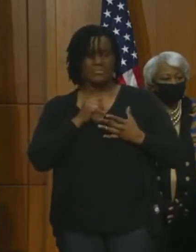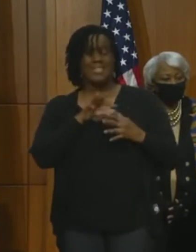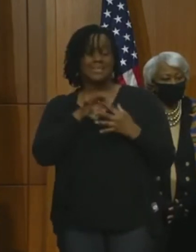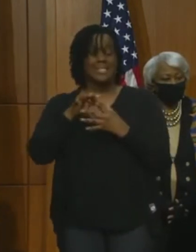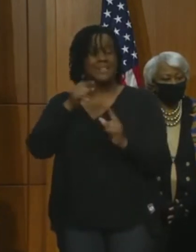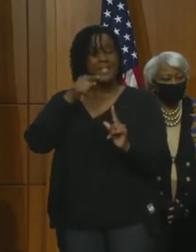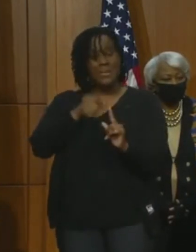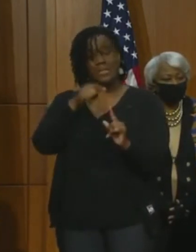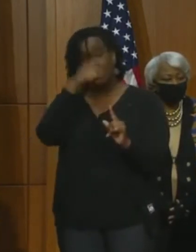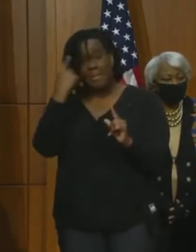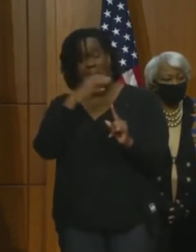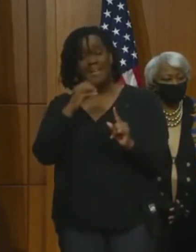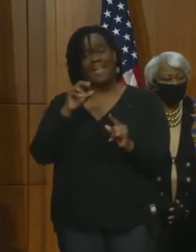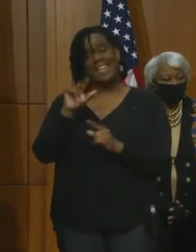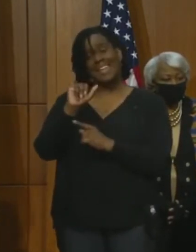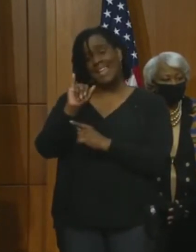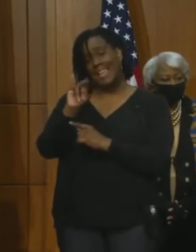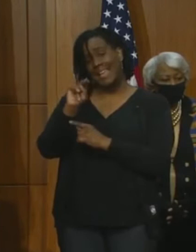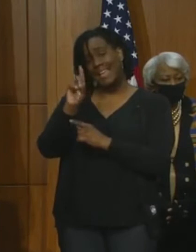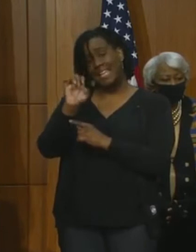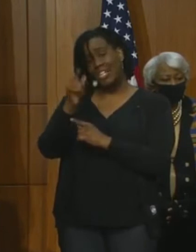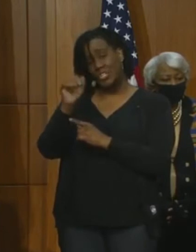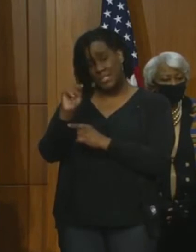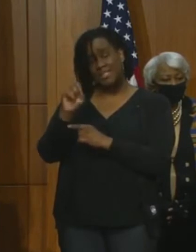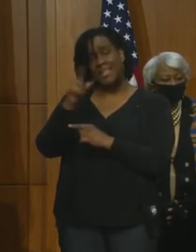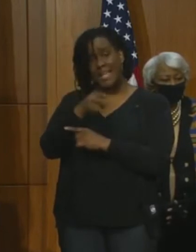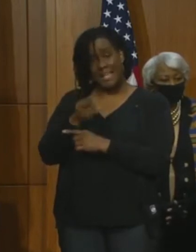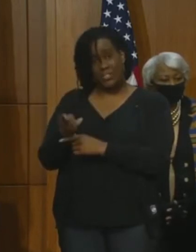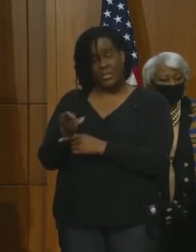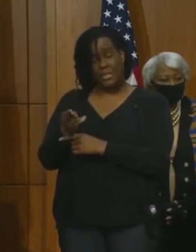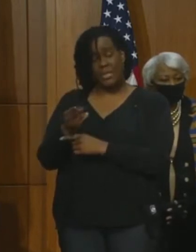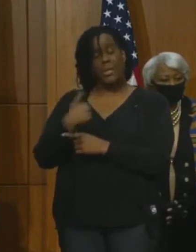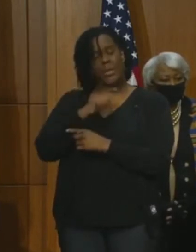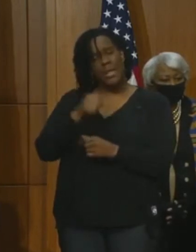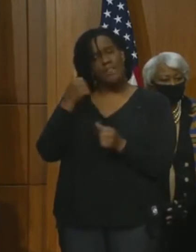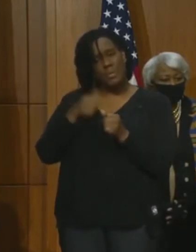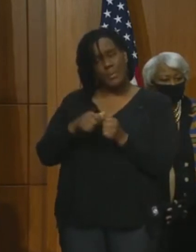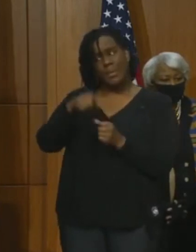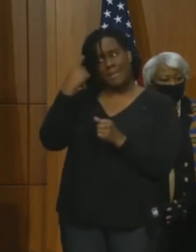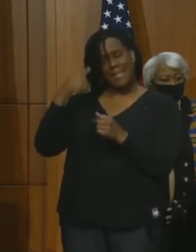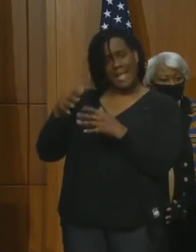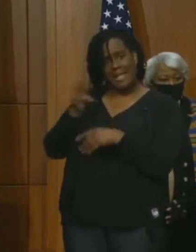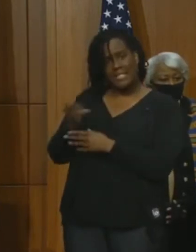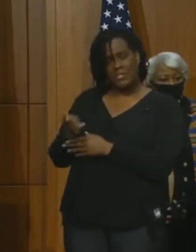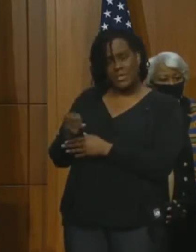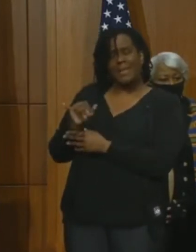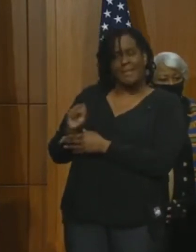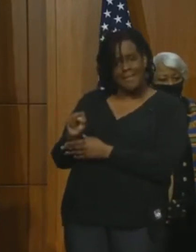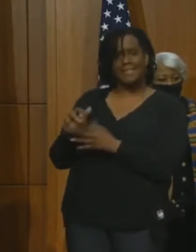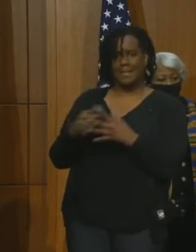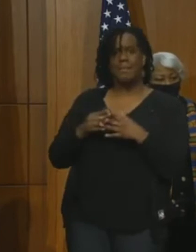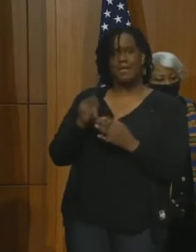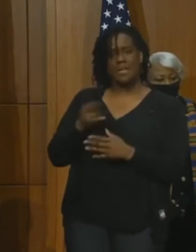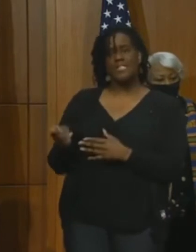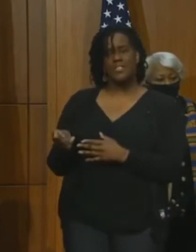and Indigenous history. We must remember that Black history is American history. And that is